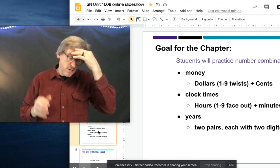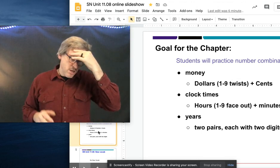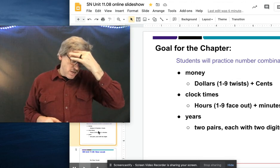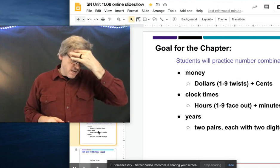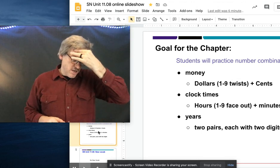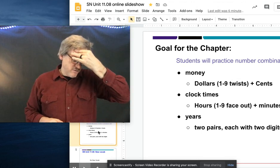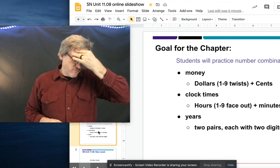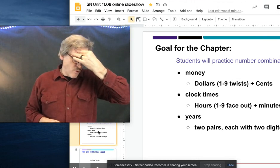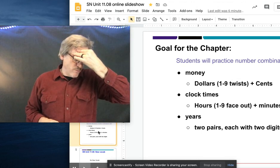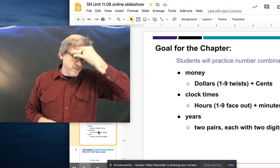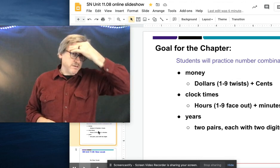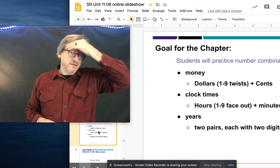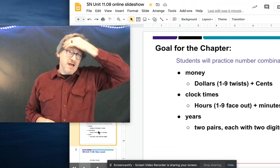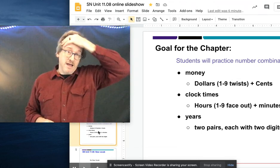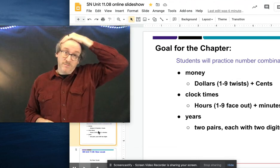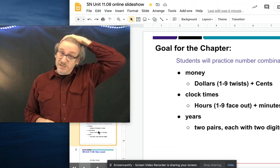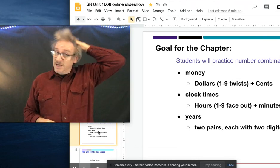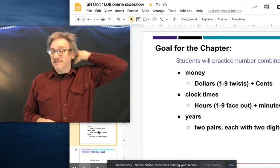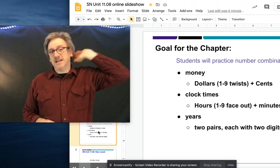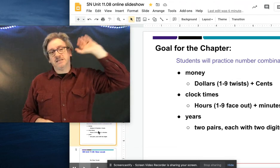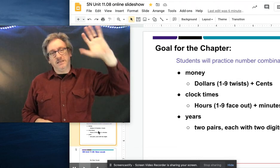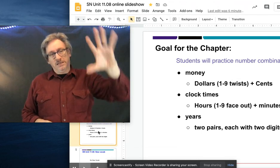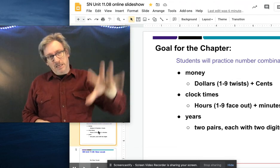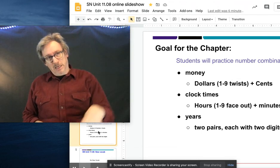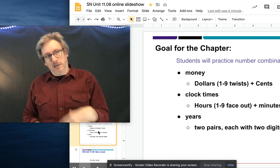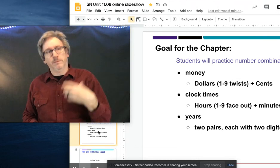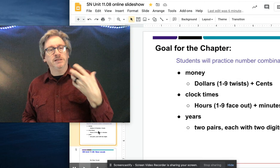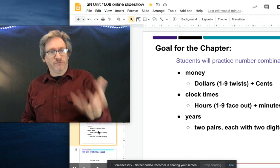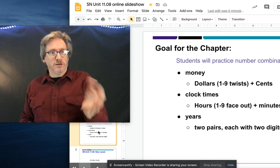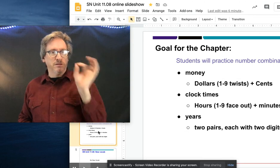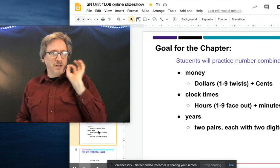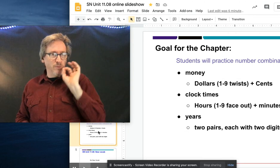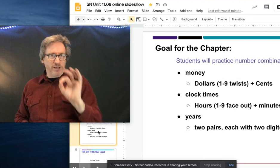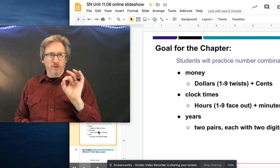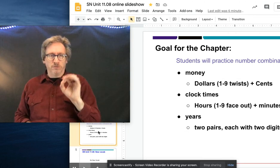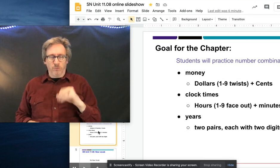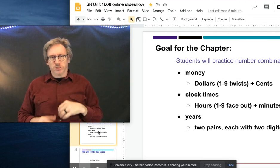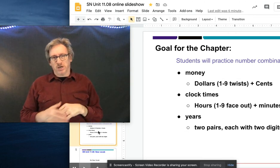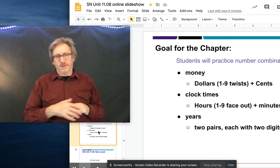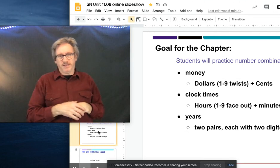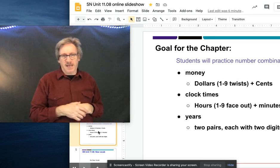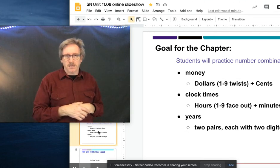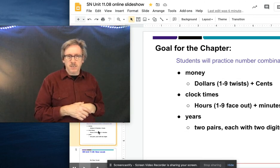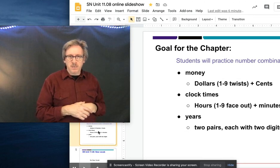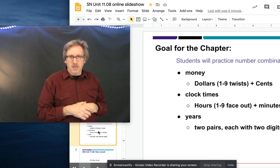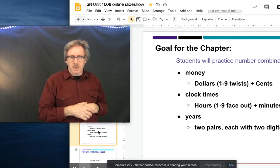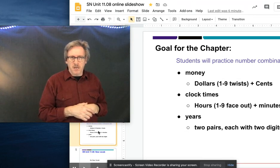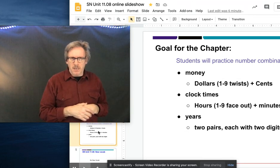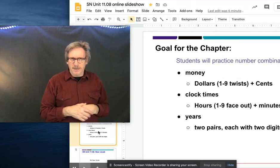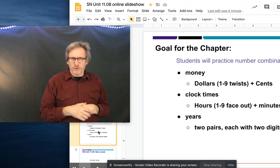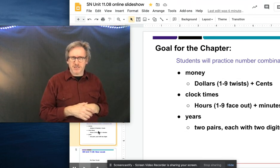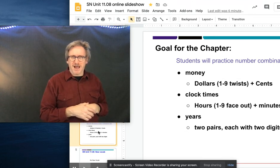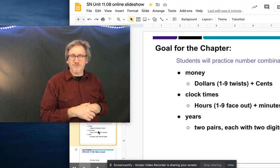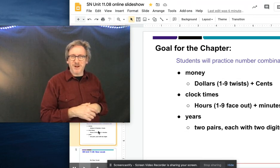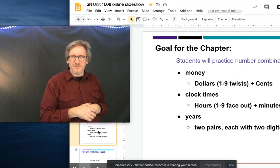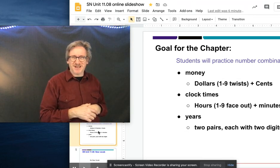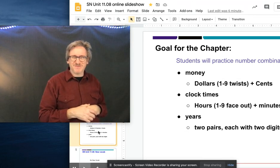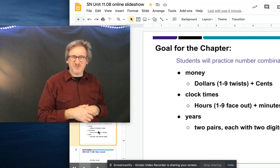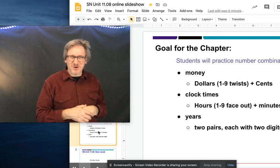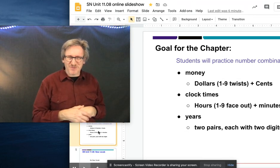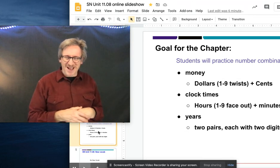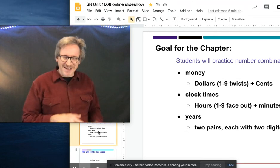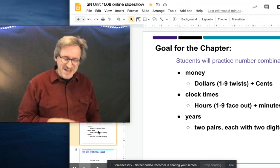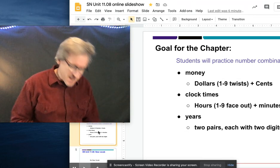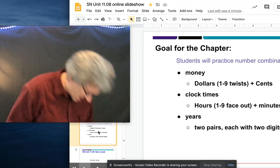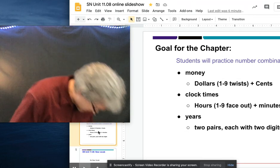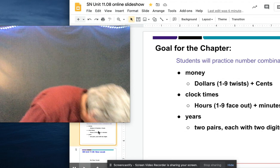about Roman times, then it's a little bit different, and we'll talk about that at another time when it becomes